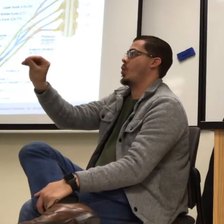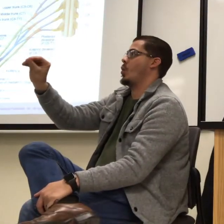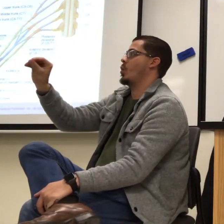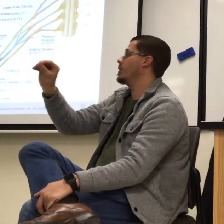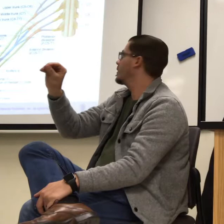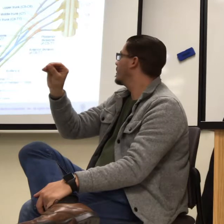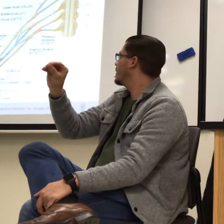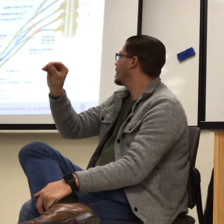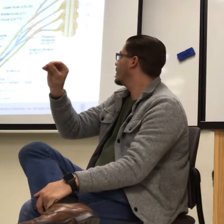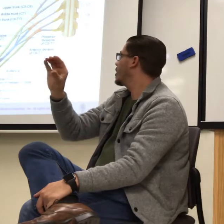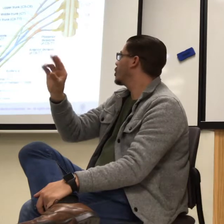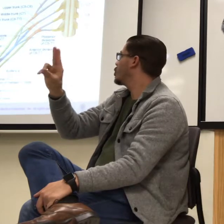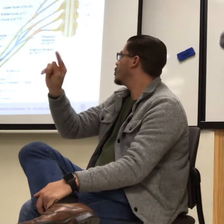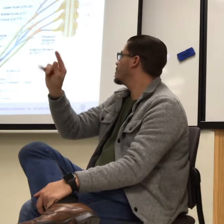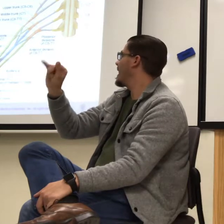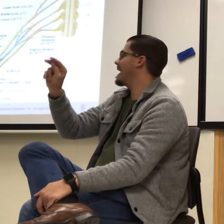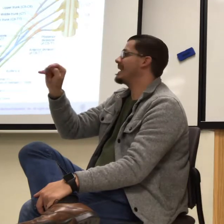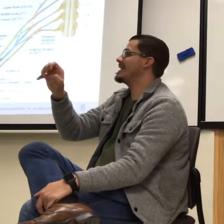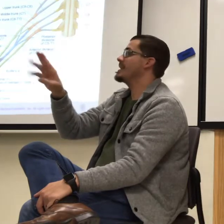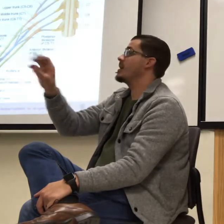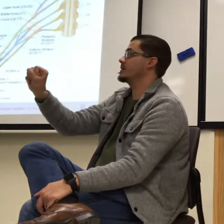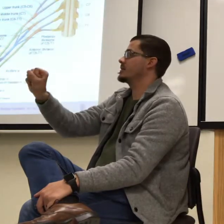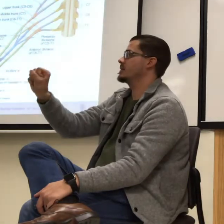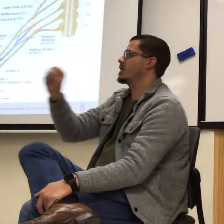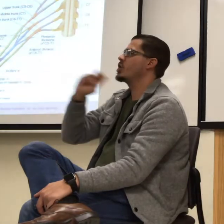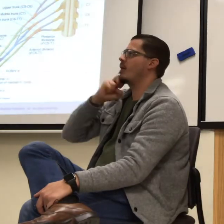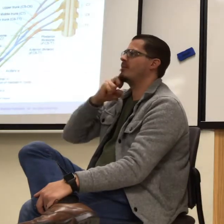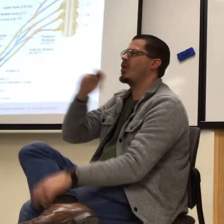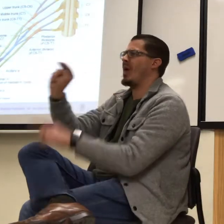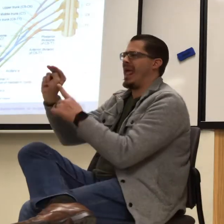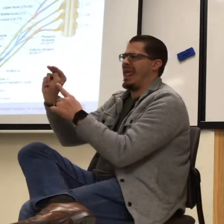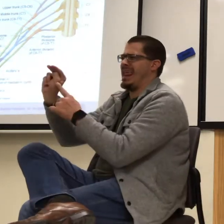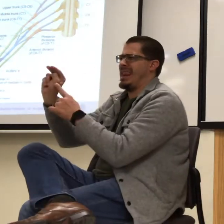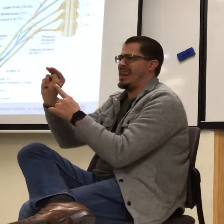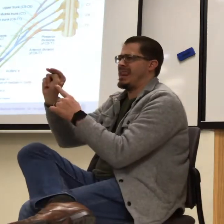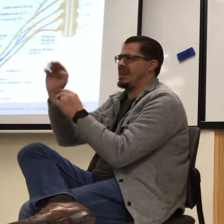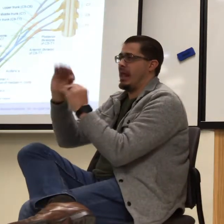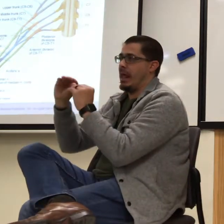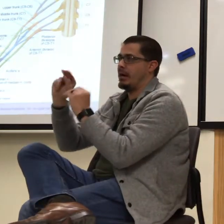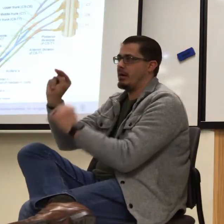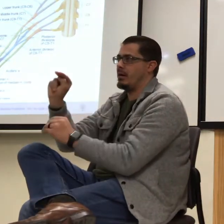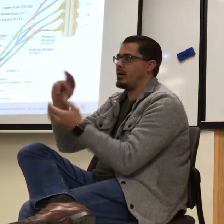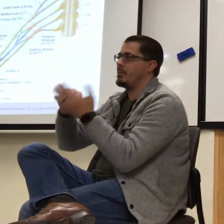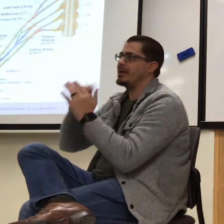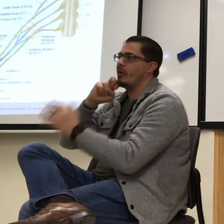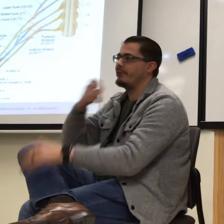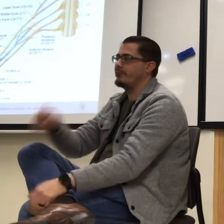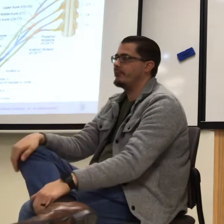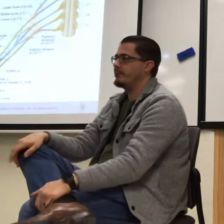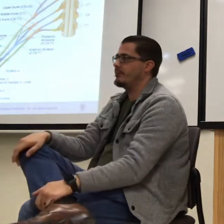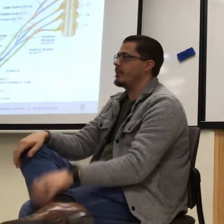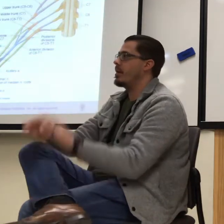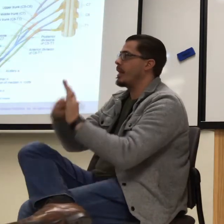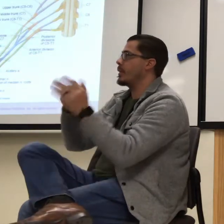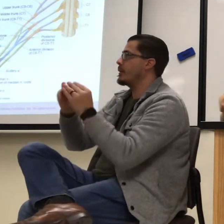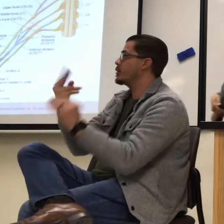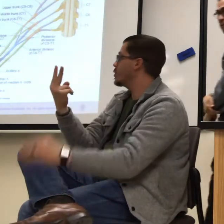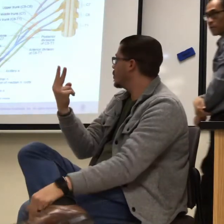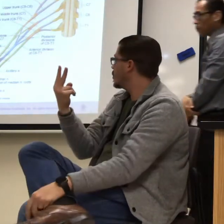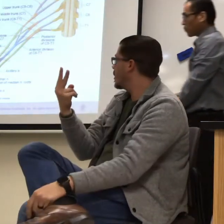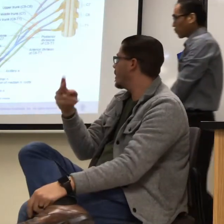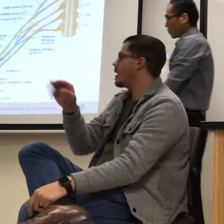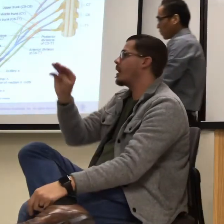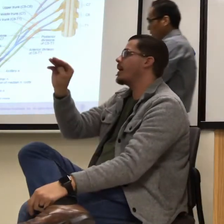Musculocutaneous nerve. Little N is an abbreviation for nerve. What I labeled number 2 is the